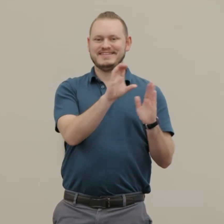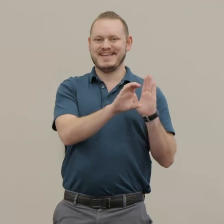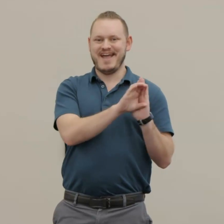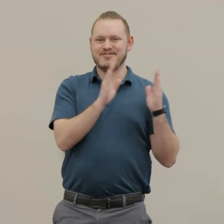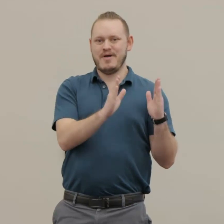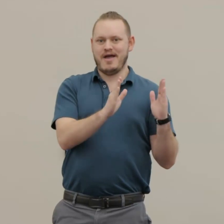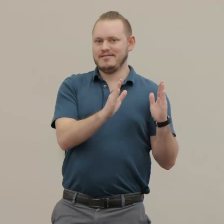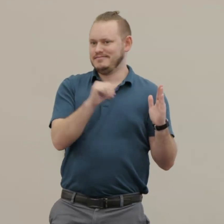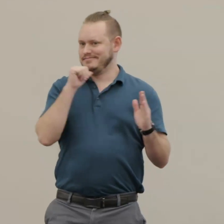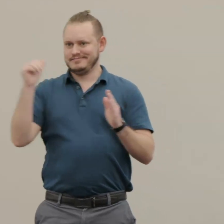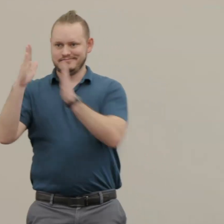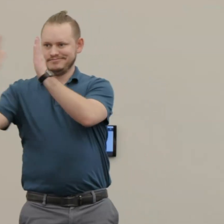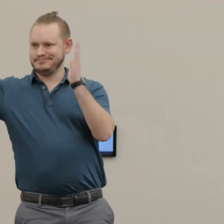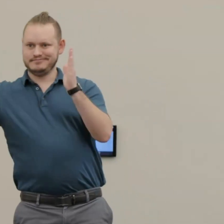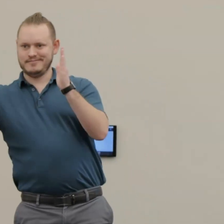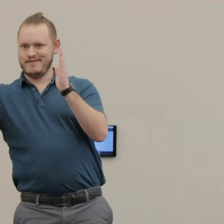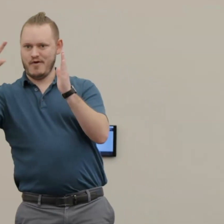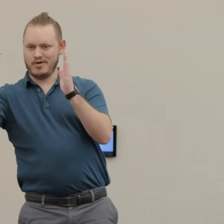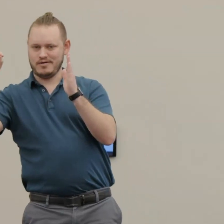140? Okay.